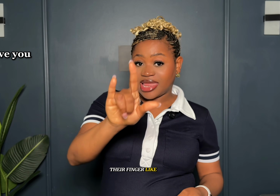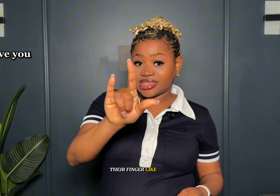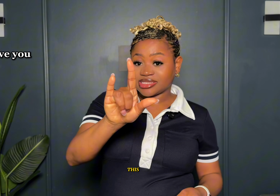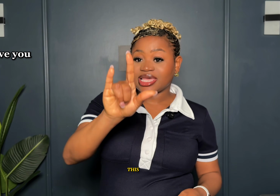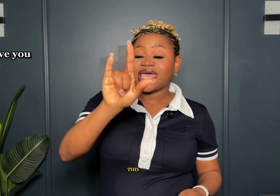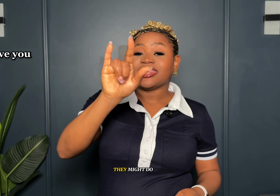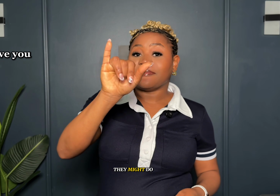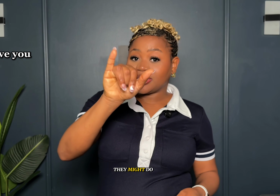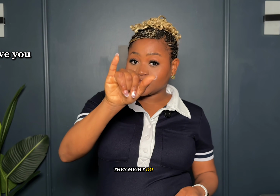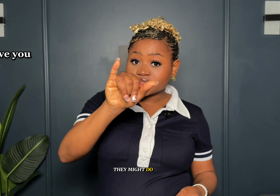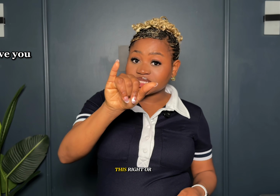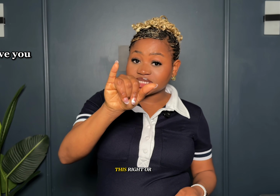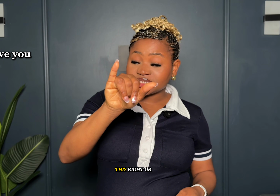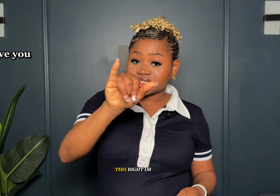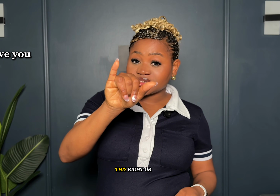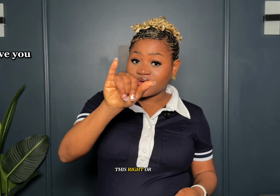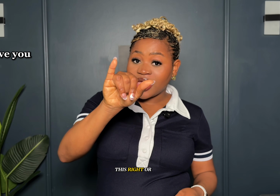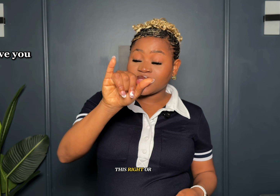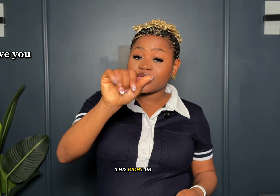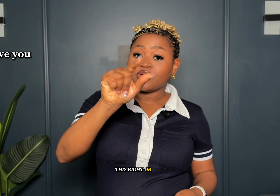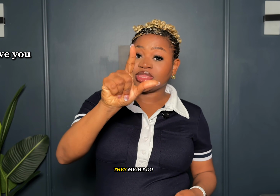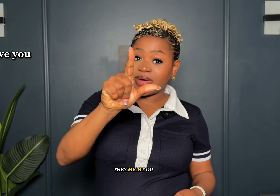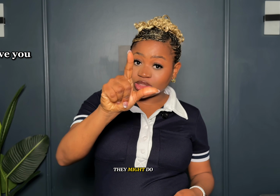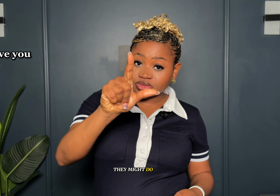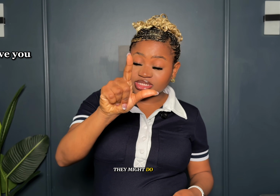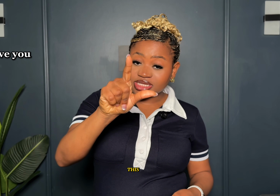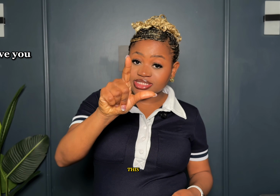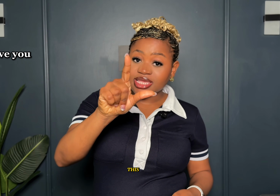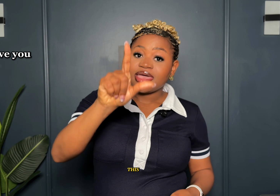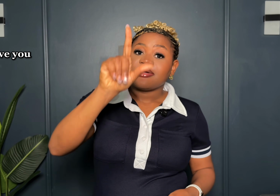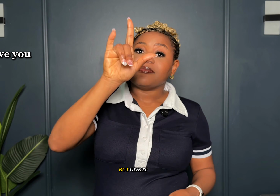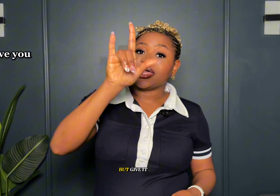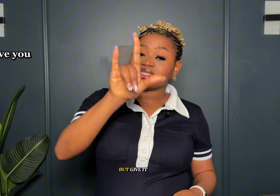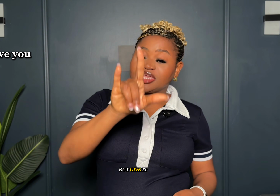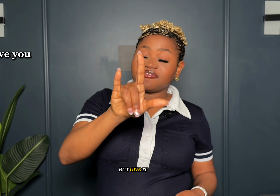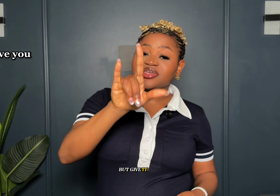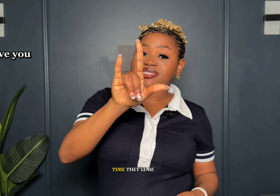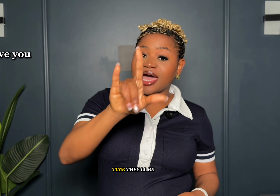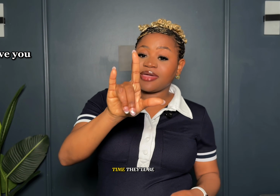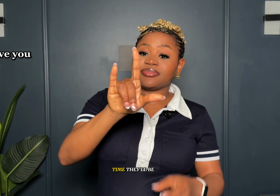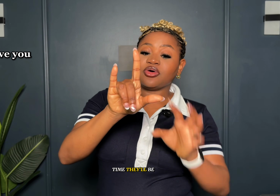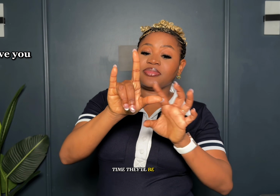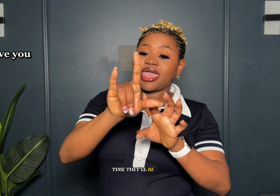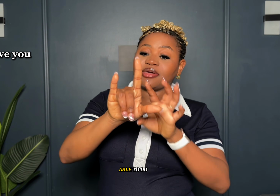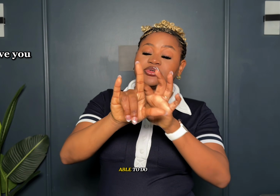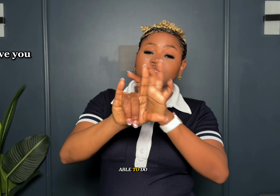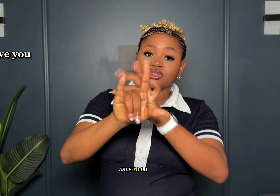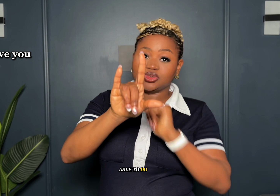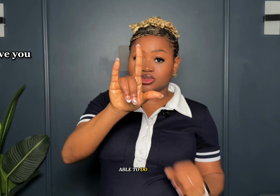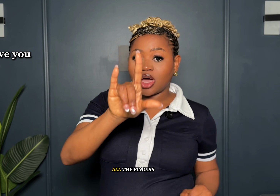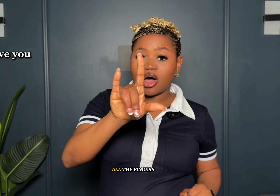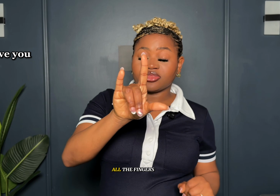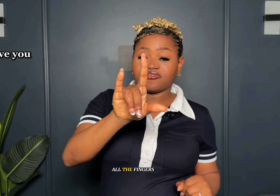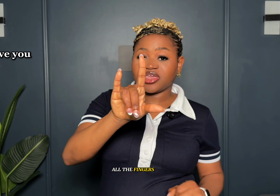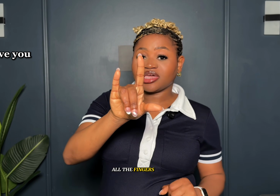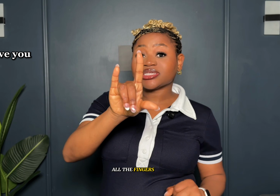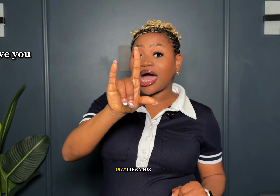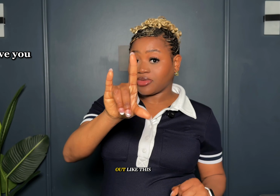this. They might do this, right? Or they might do this, but give it time, they'll be able to do all the fingers out like